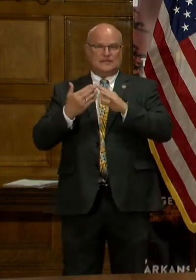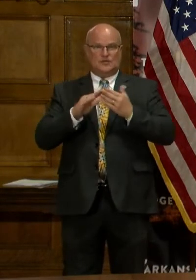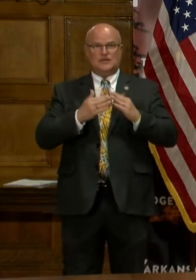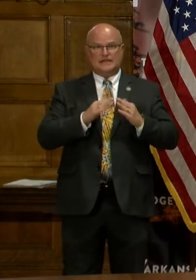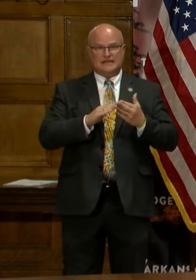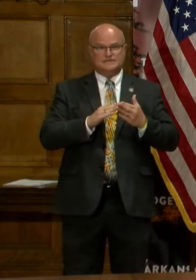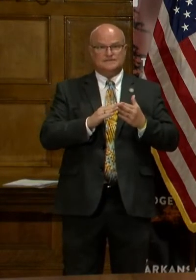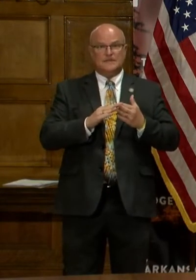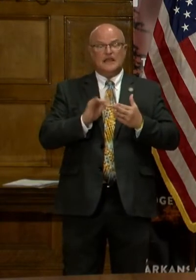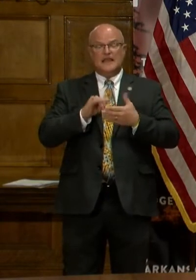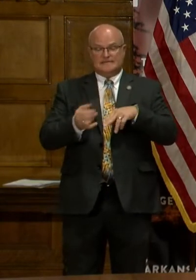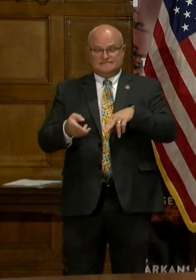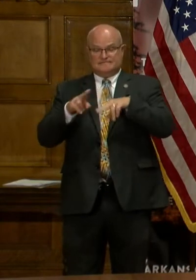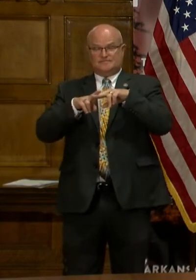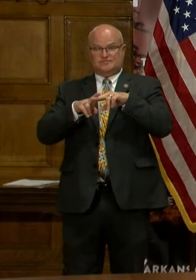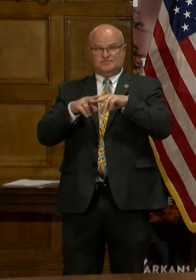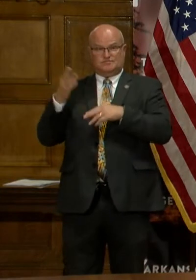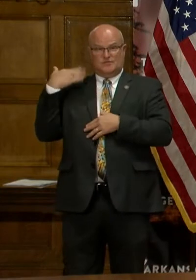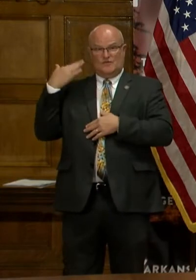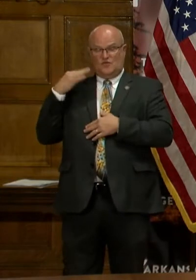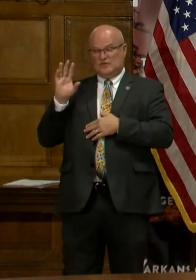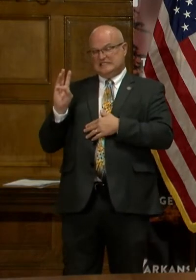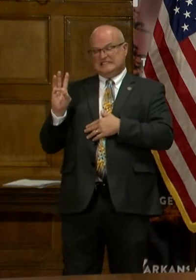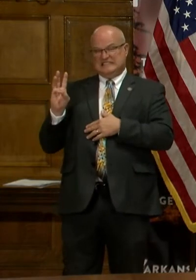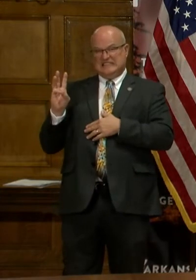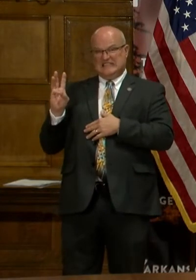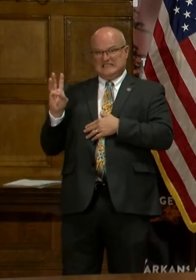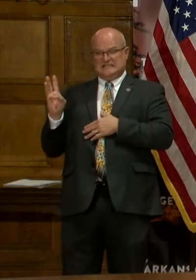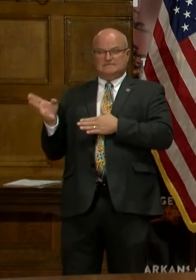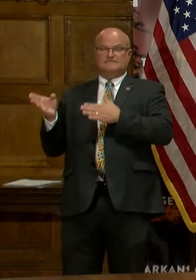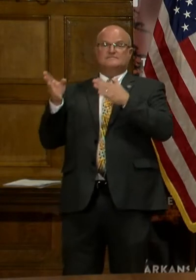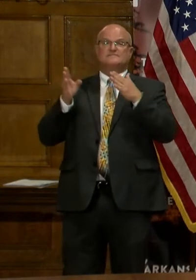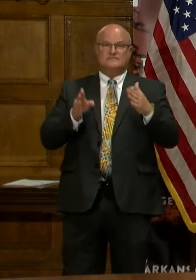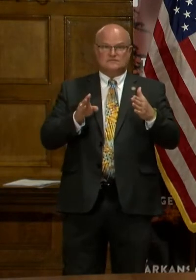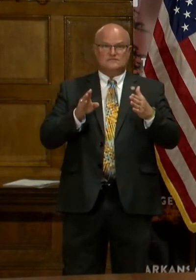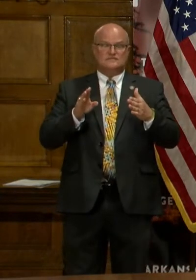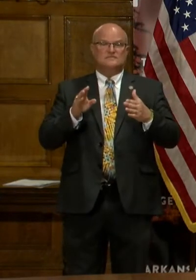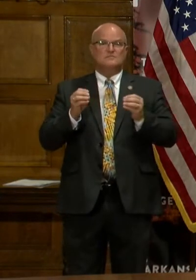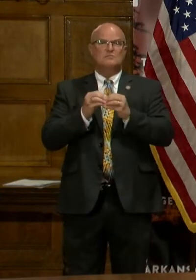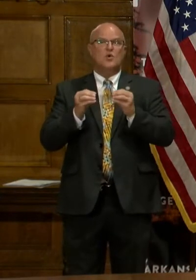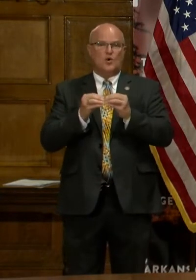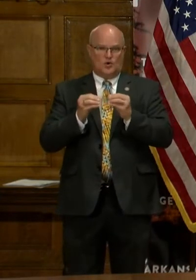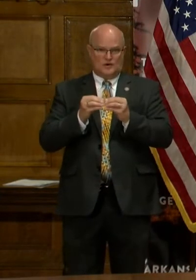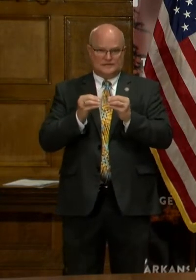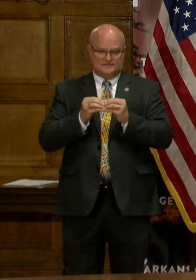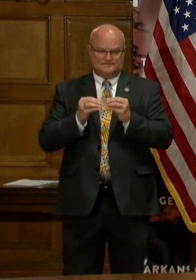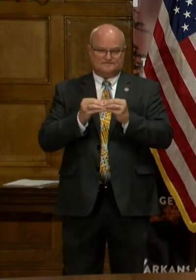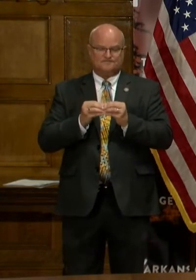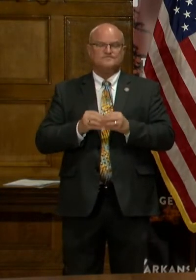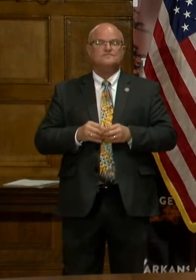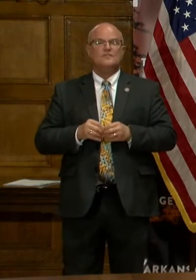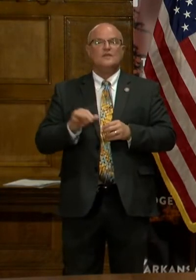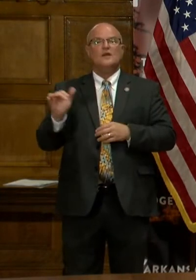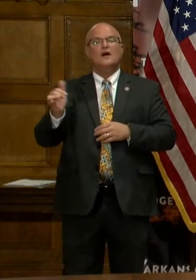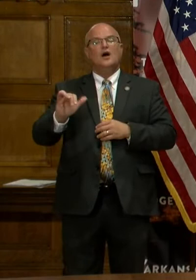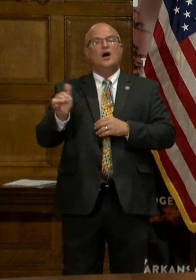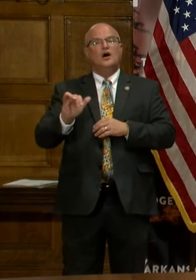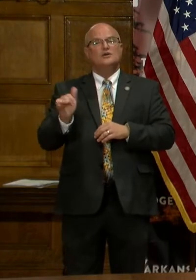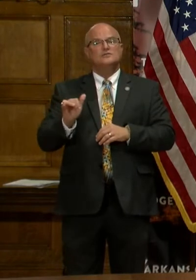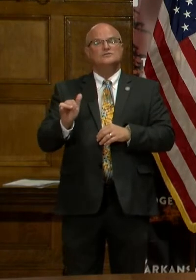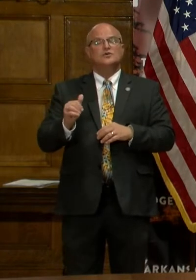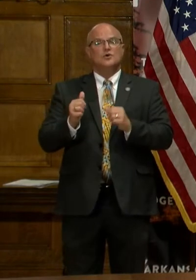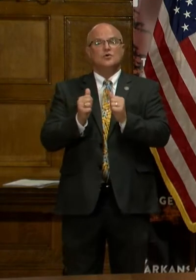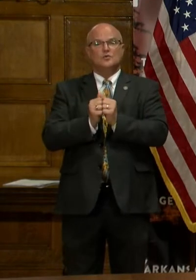community. That's up from 6 the week before. So as you can see, it's a significant increase. Also,